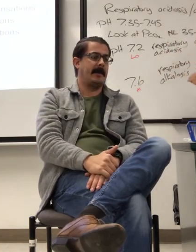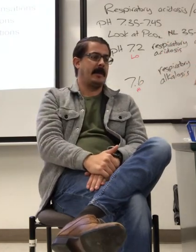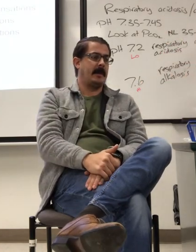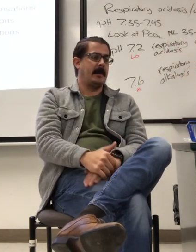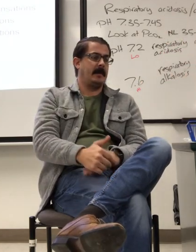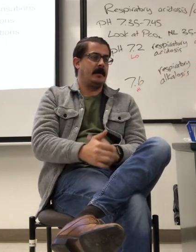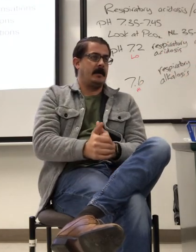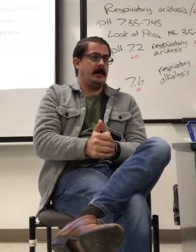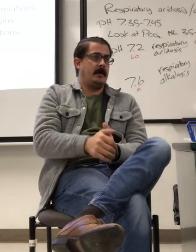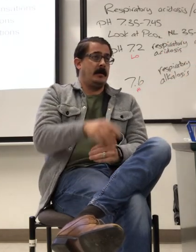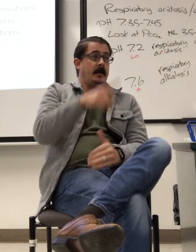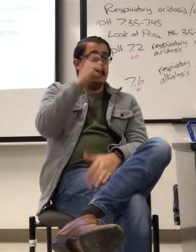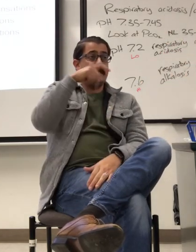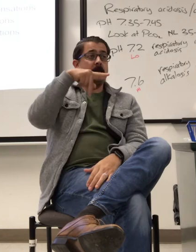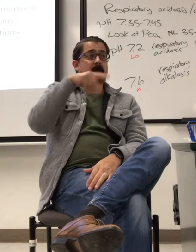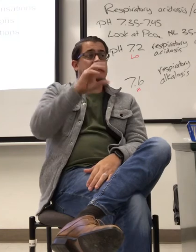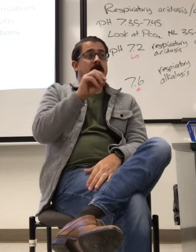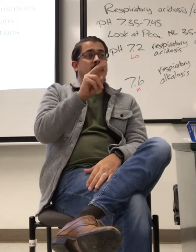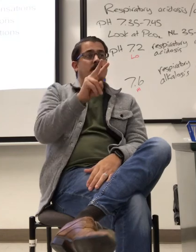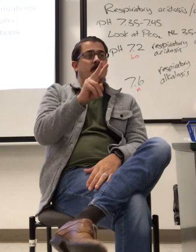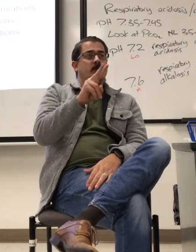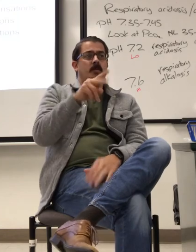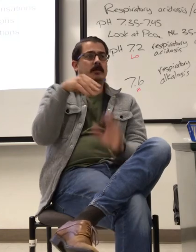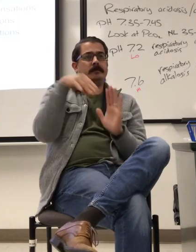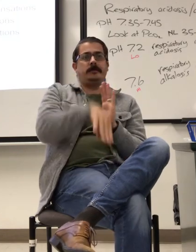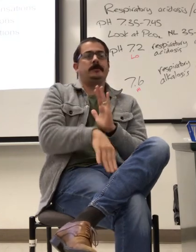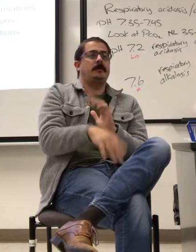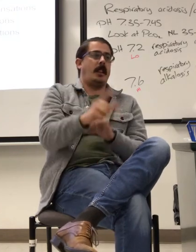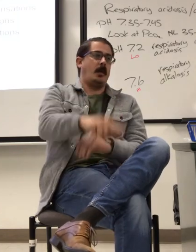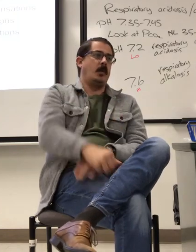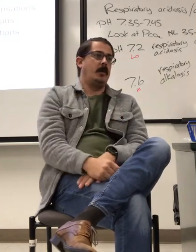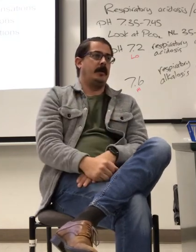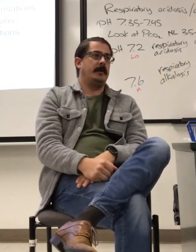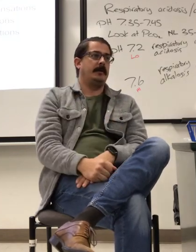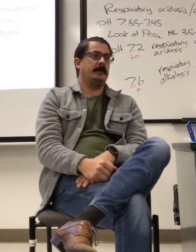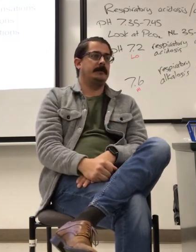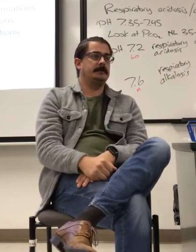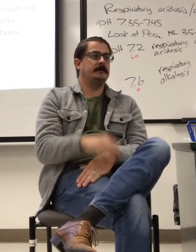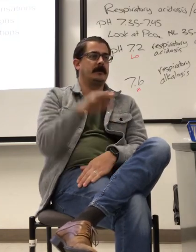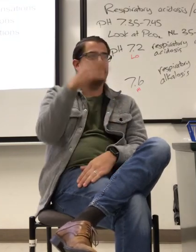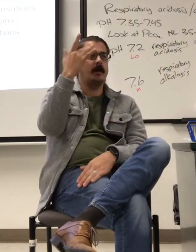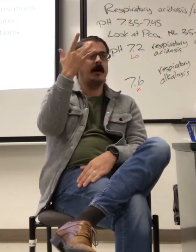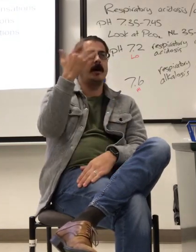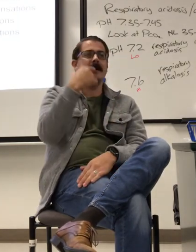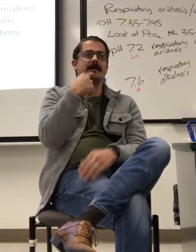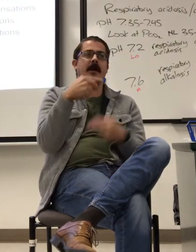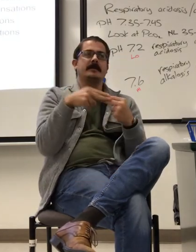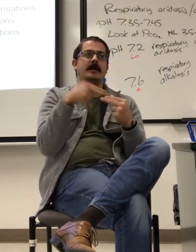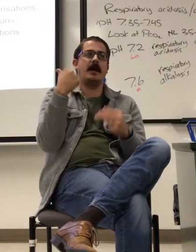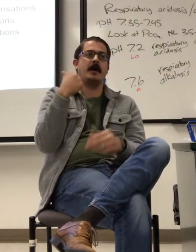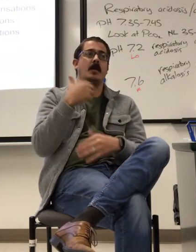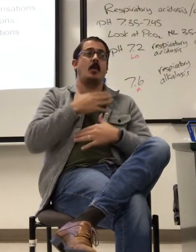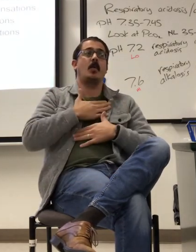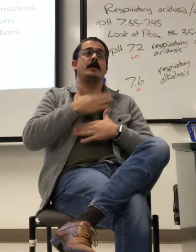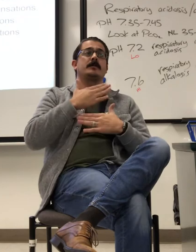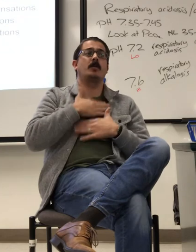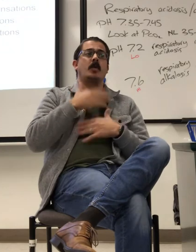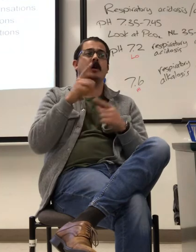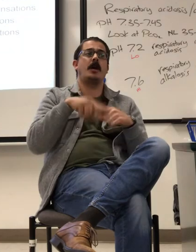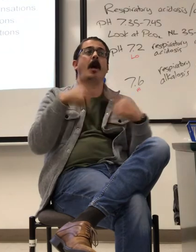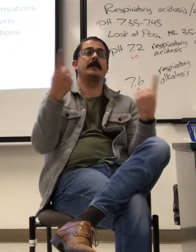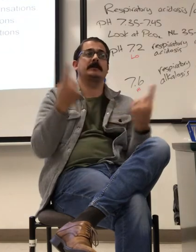It's because the pCO2 is low. So that's why I say on the slide there, respiratory